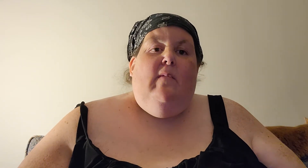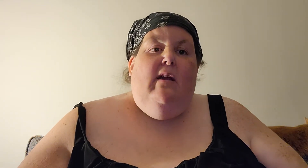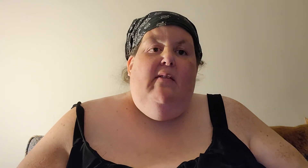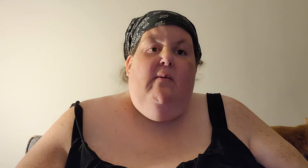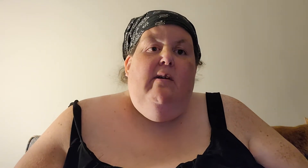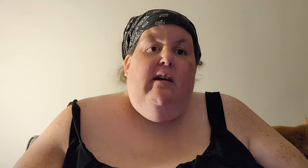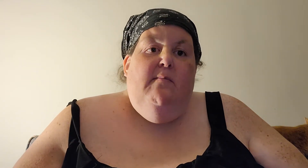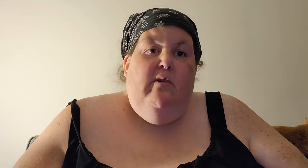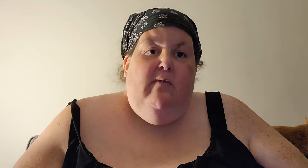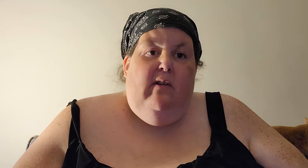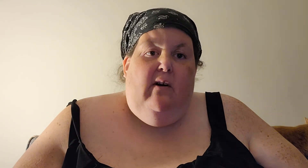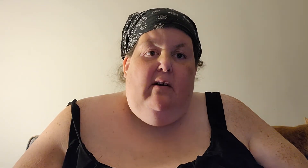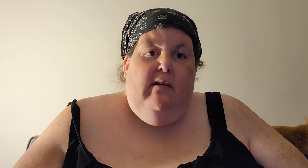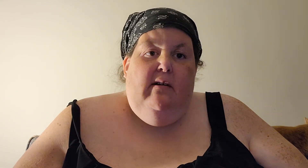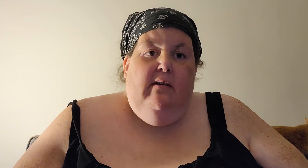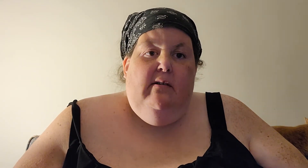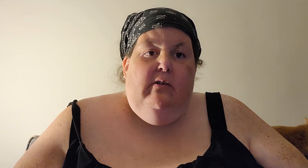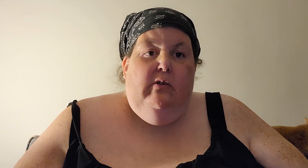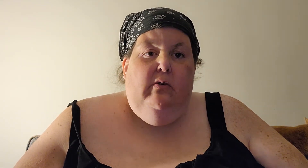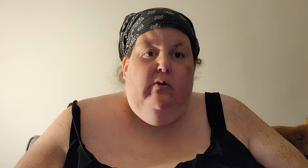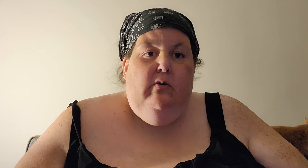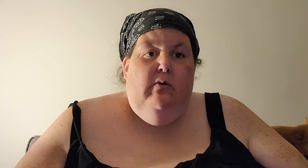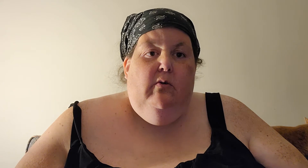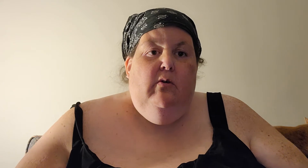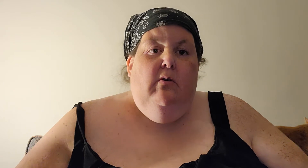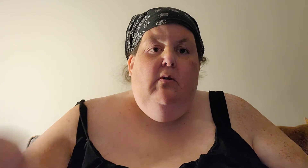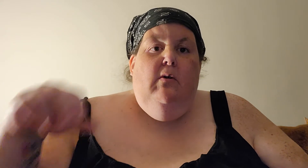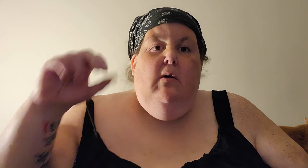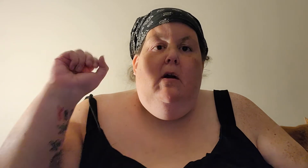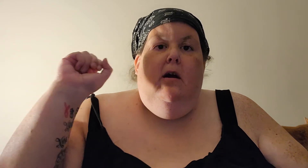And then we can move along to